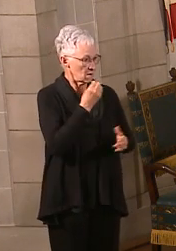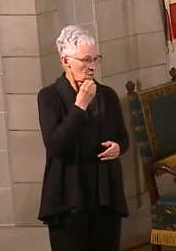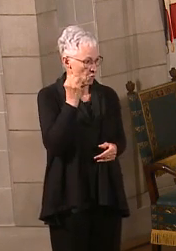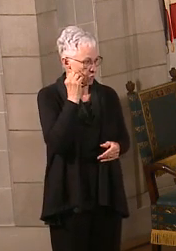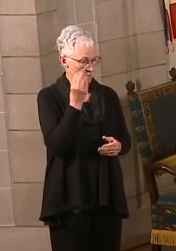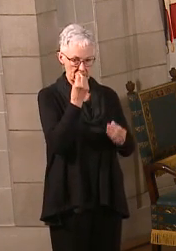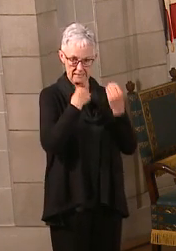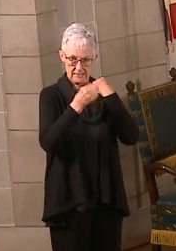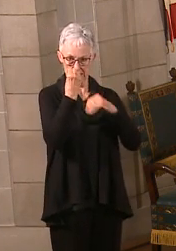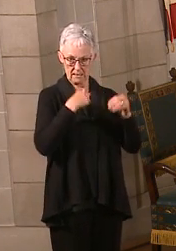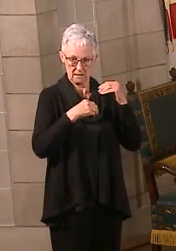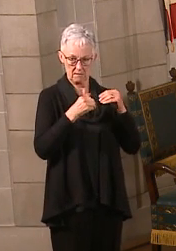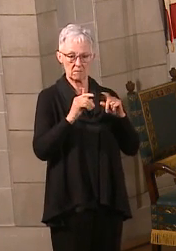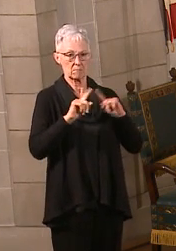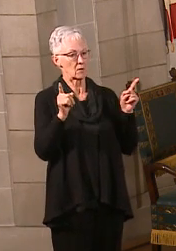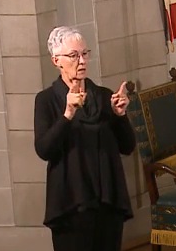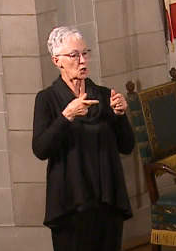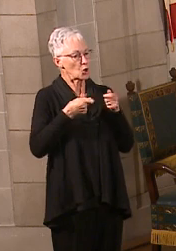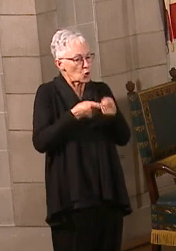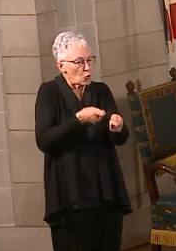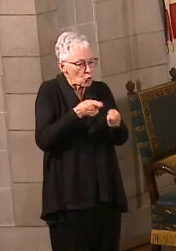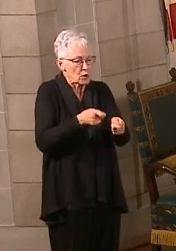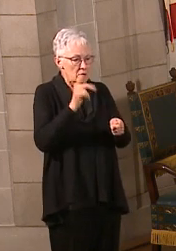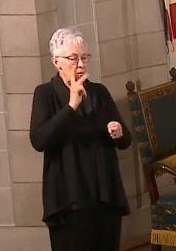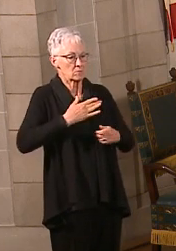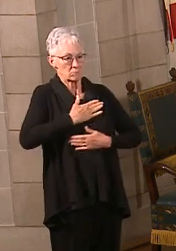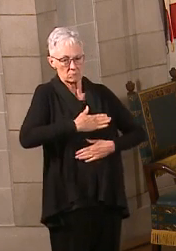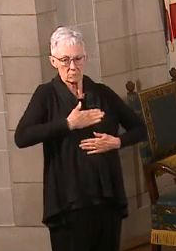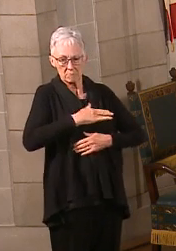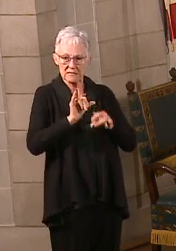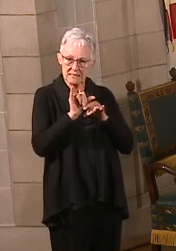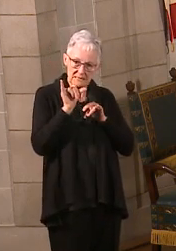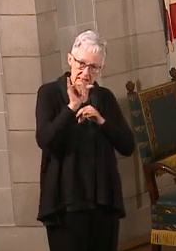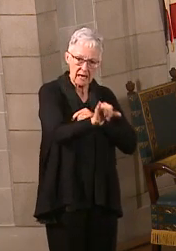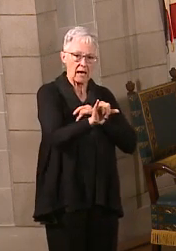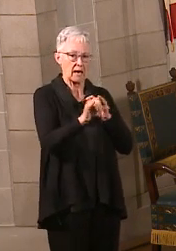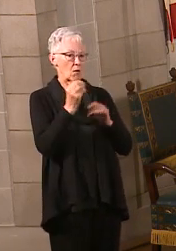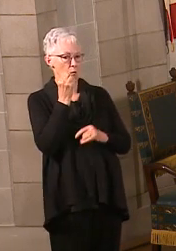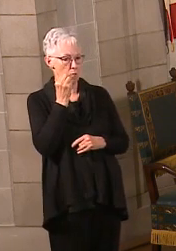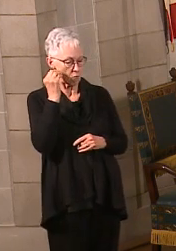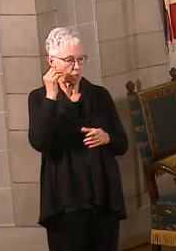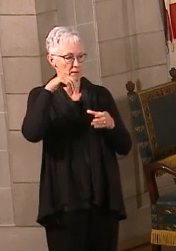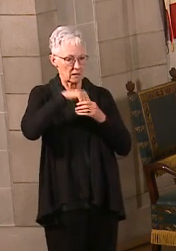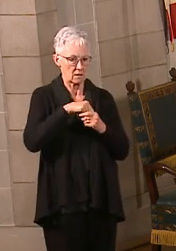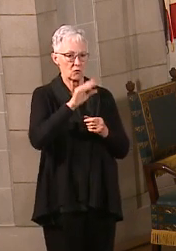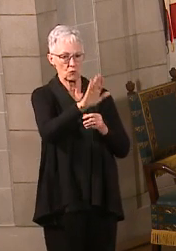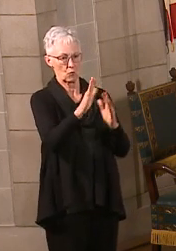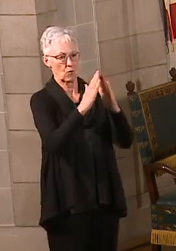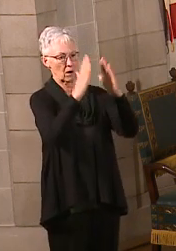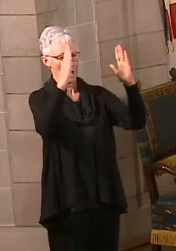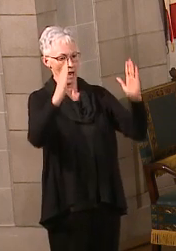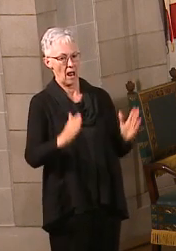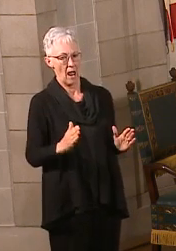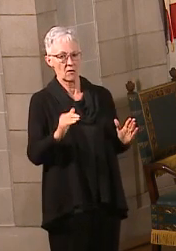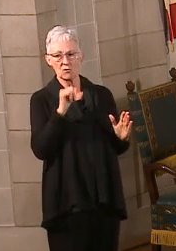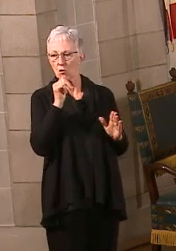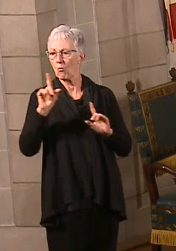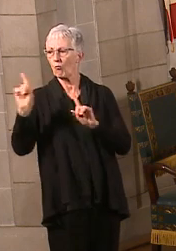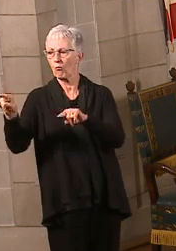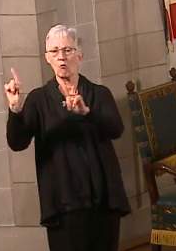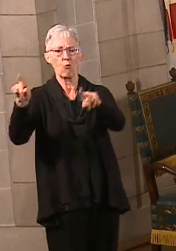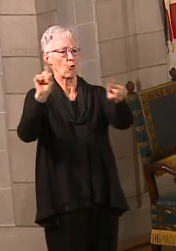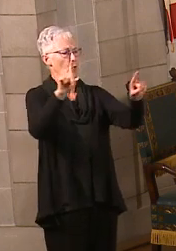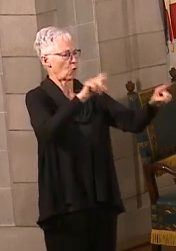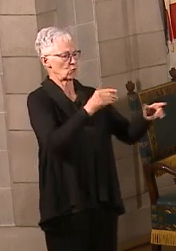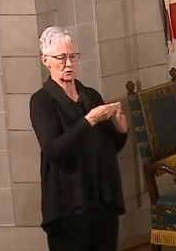home. I want you to stay home. Okay, that's what we're really focusing on, that stay home, no unnecessary errands. Make those trips, go that shopping one